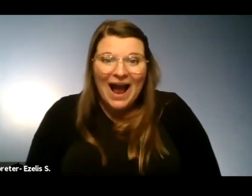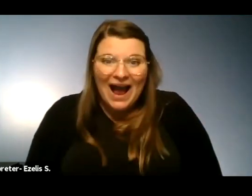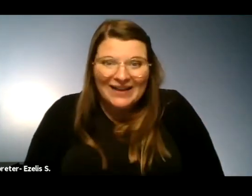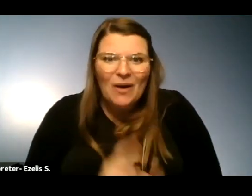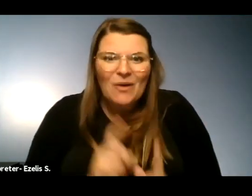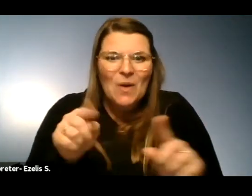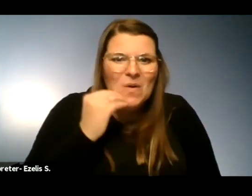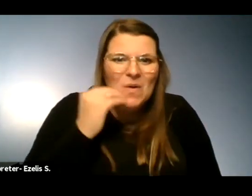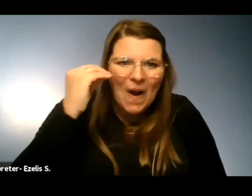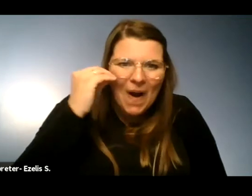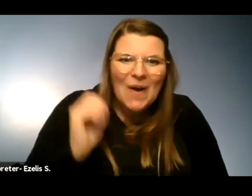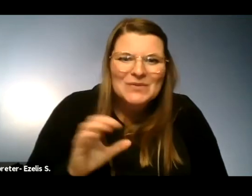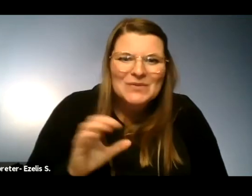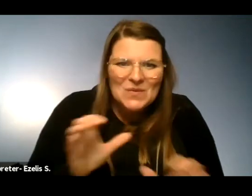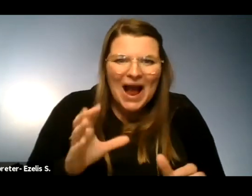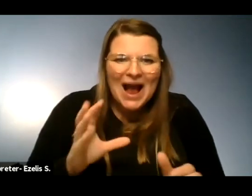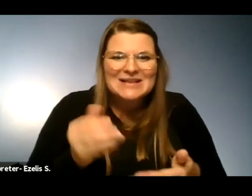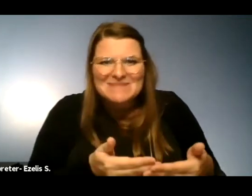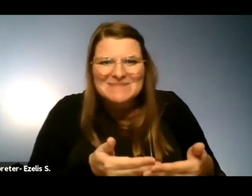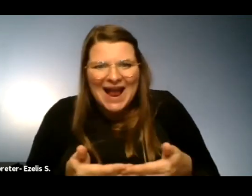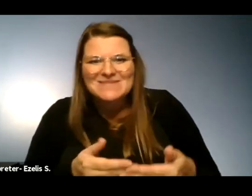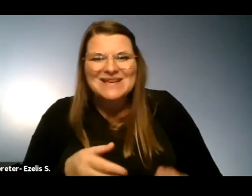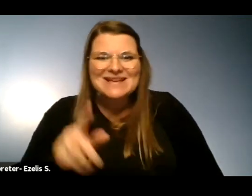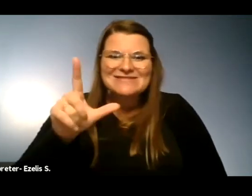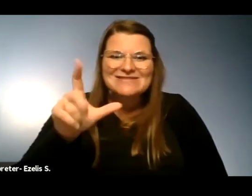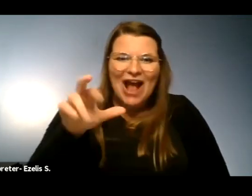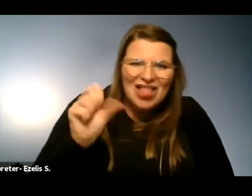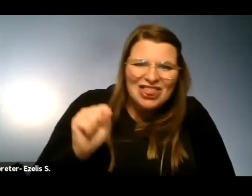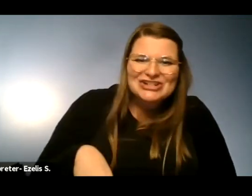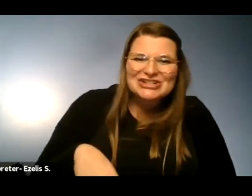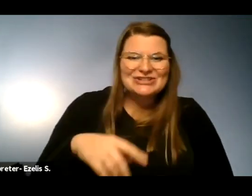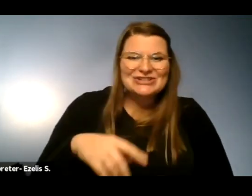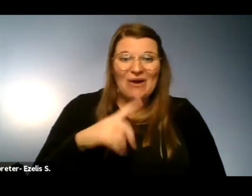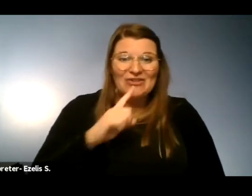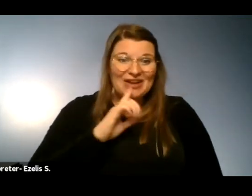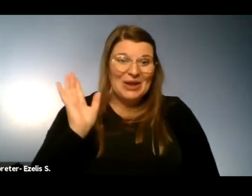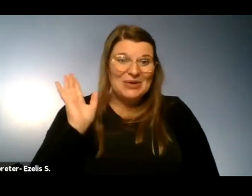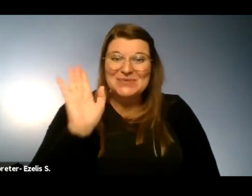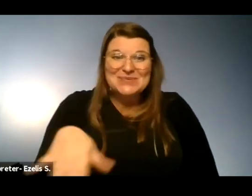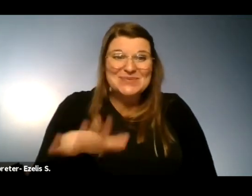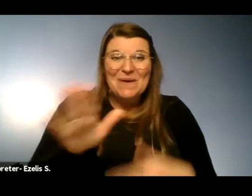with parents with babies and toddlers. So I've kind of run the gamut here. And